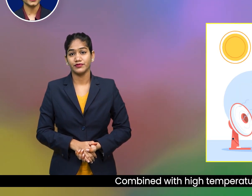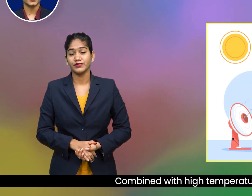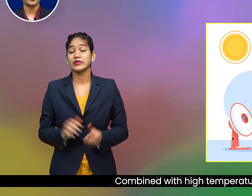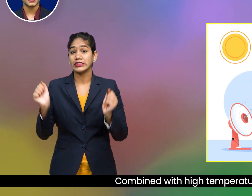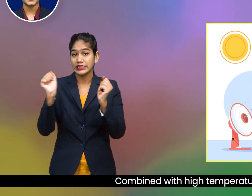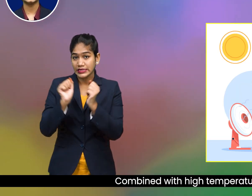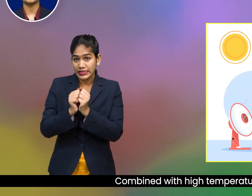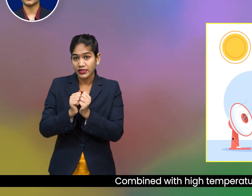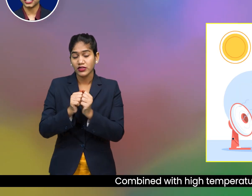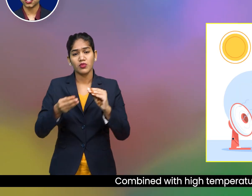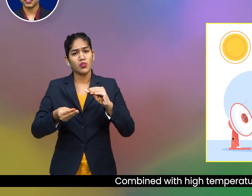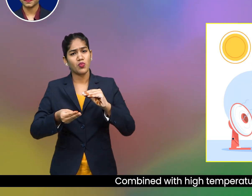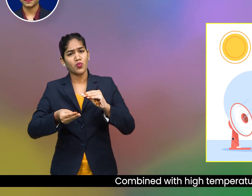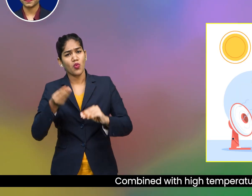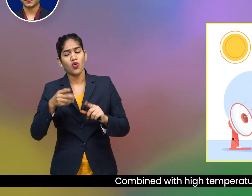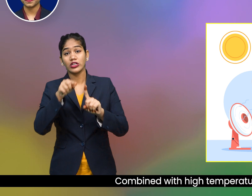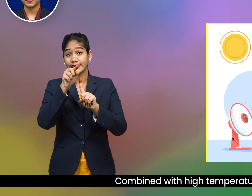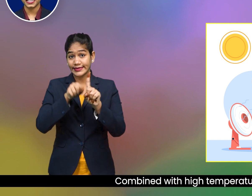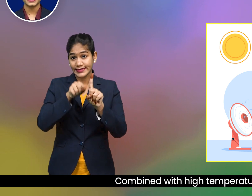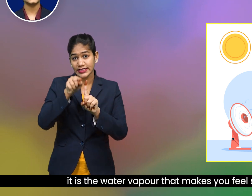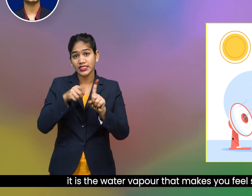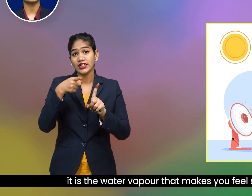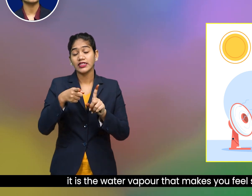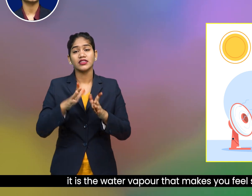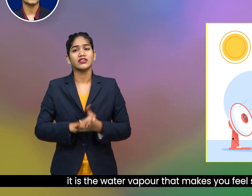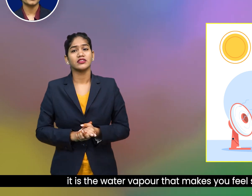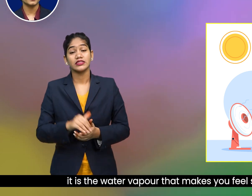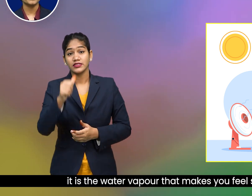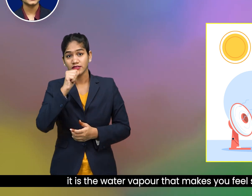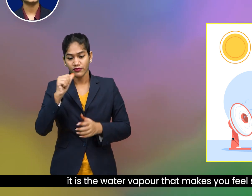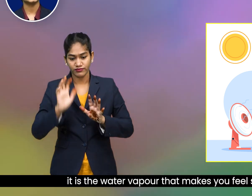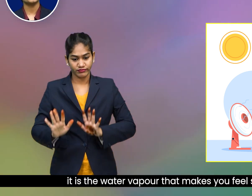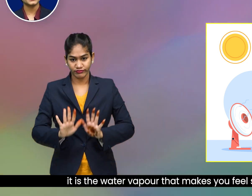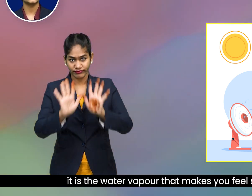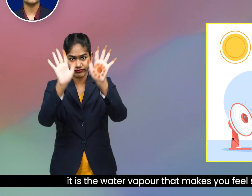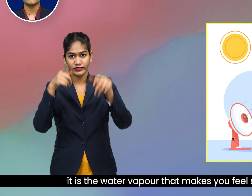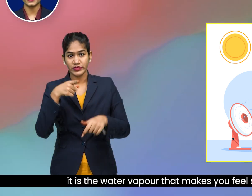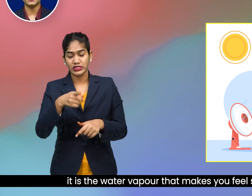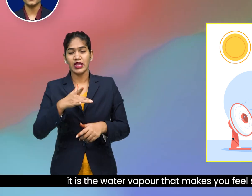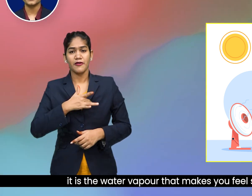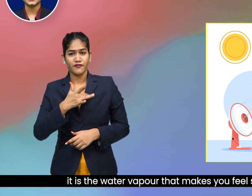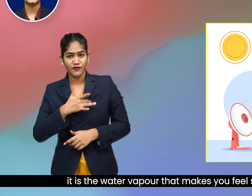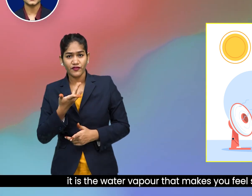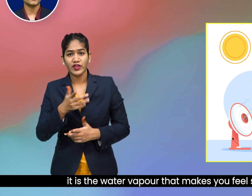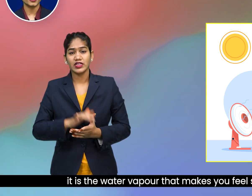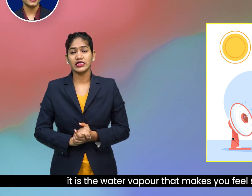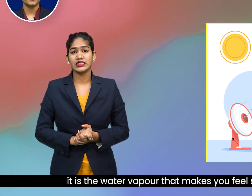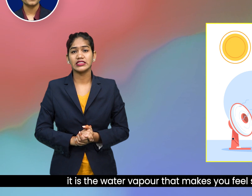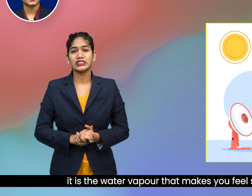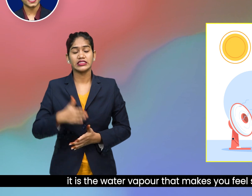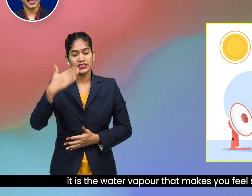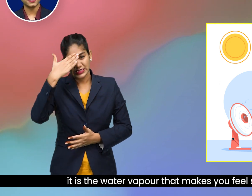Combined with high temperature, it is the water vapor that makes you feel